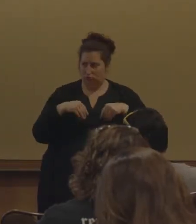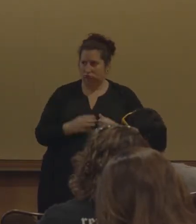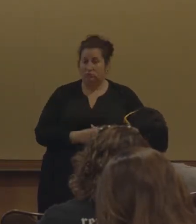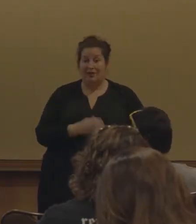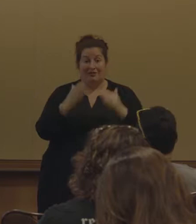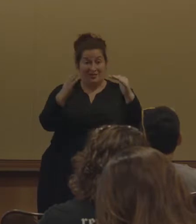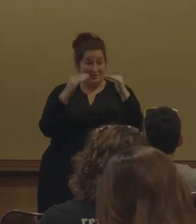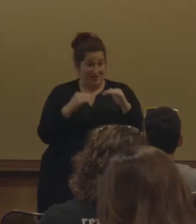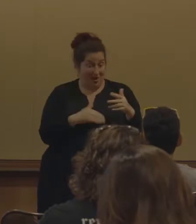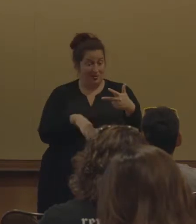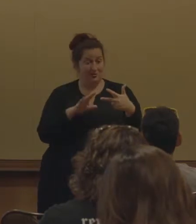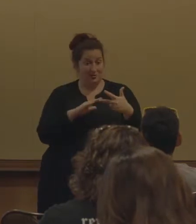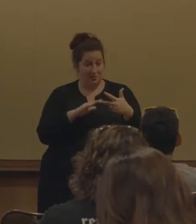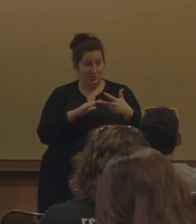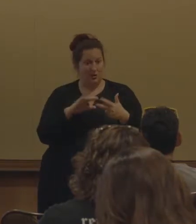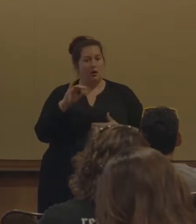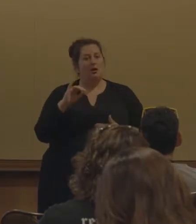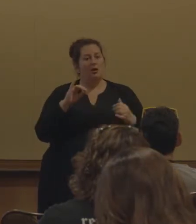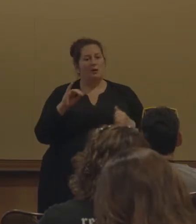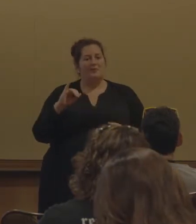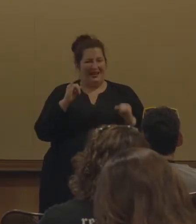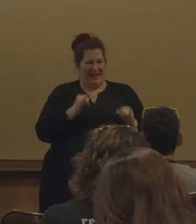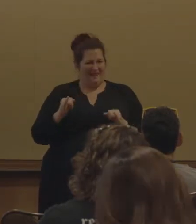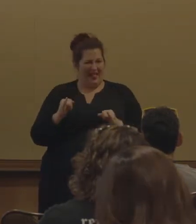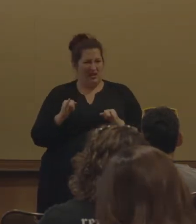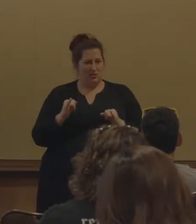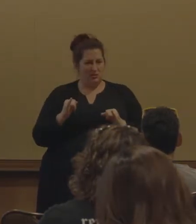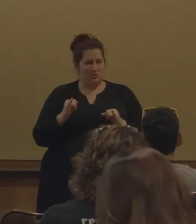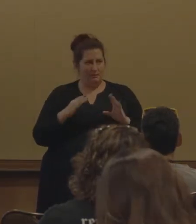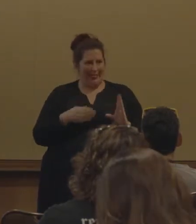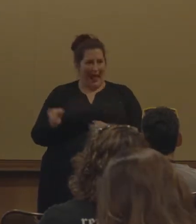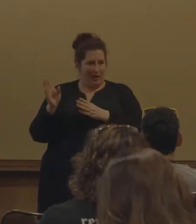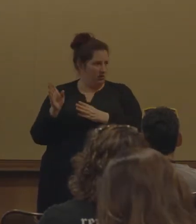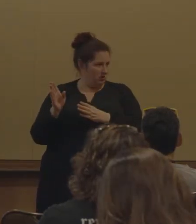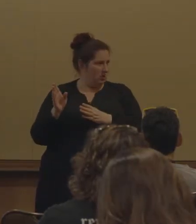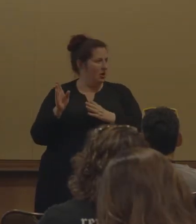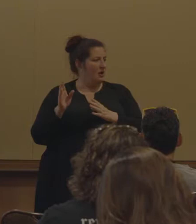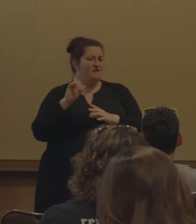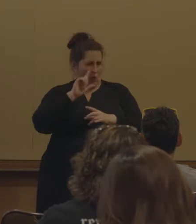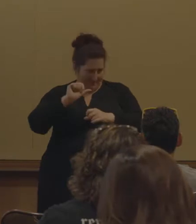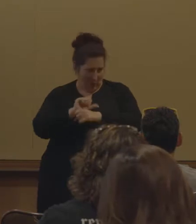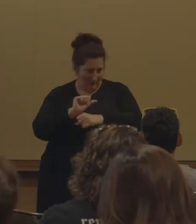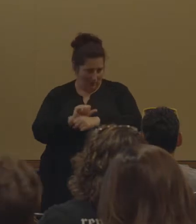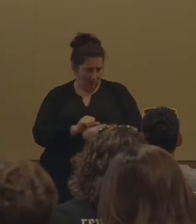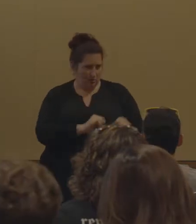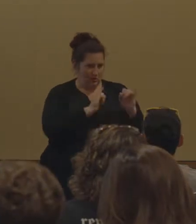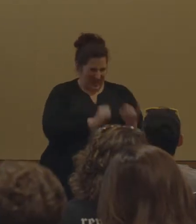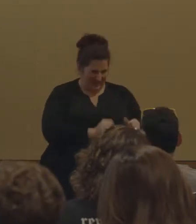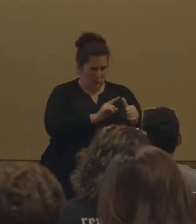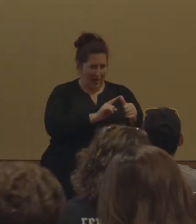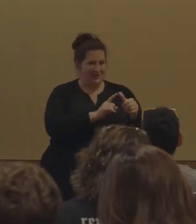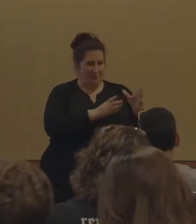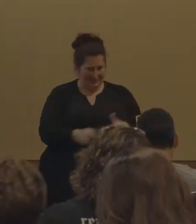Then the next part, after we've agreed on that goal and those services, is when the services start. Okay, so whatever the service you need to get